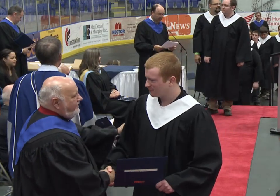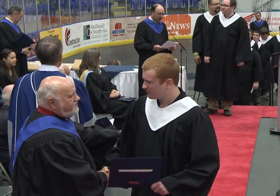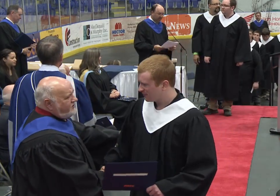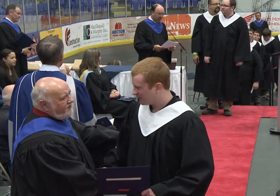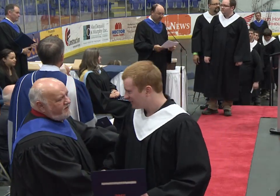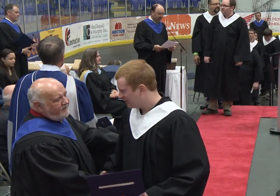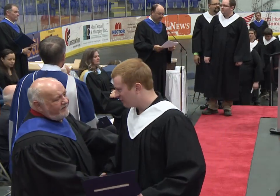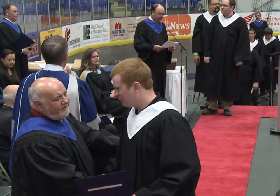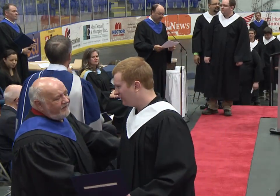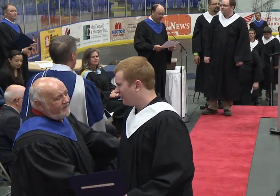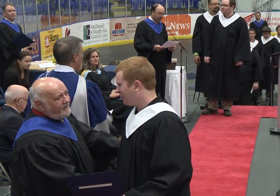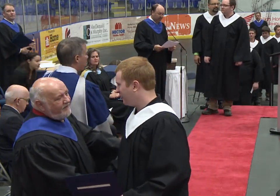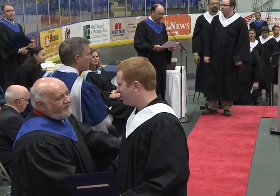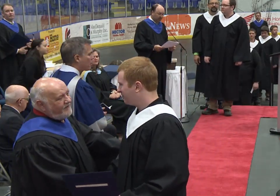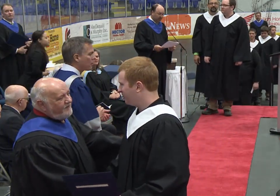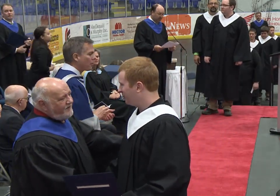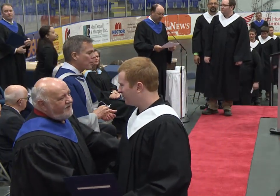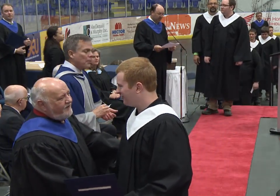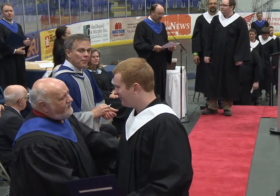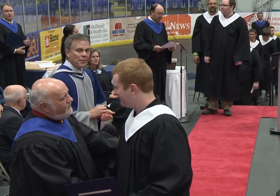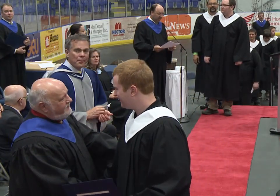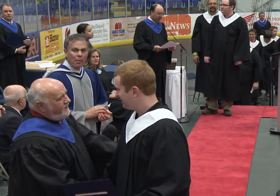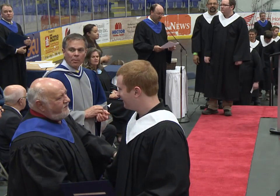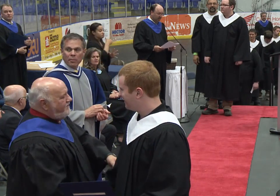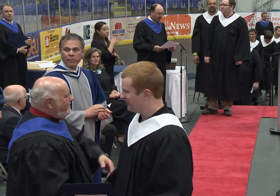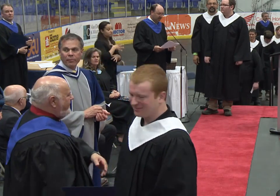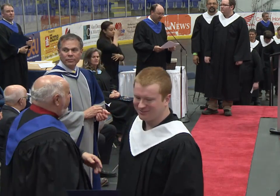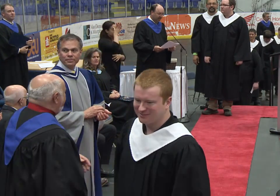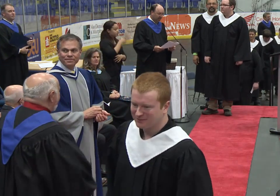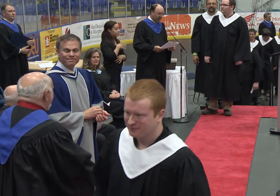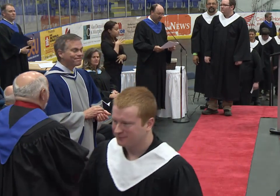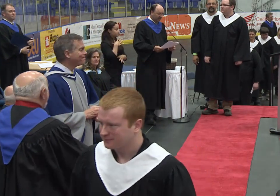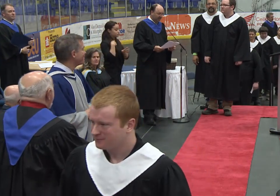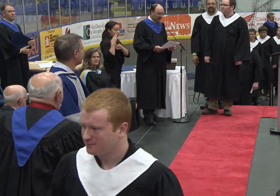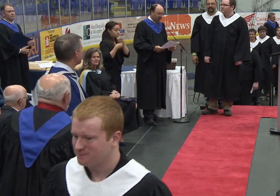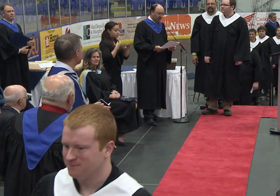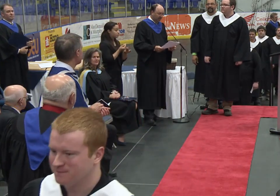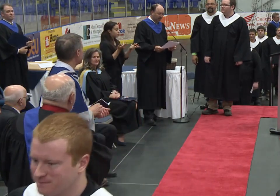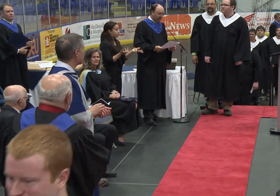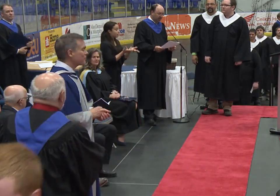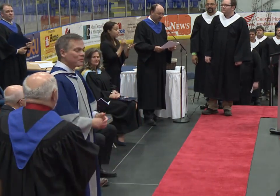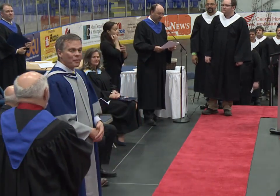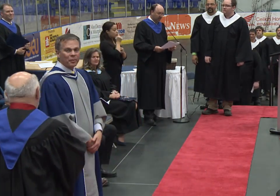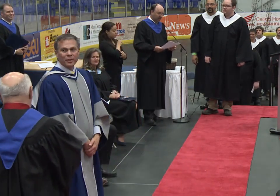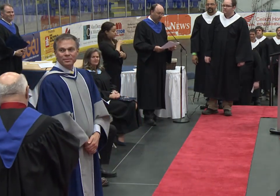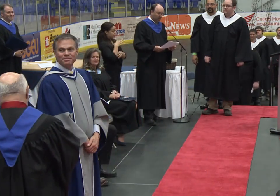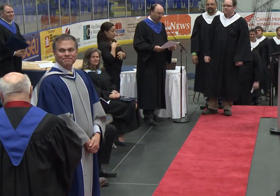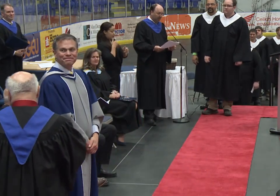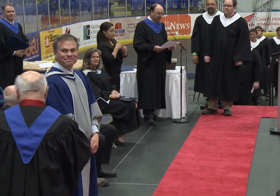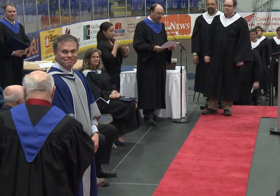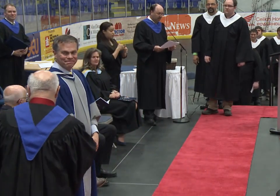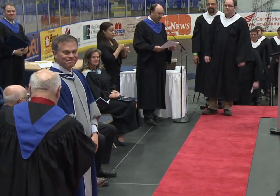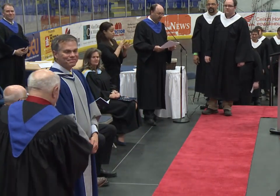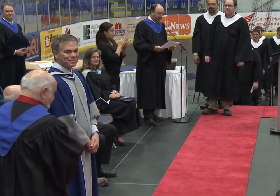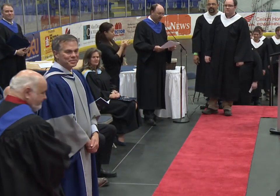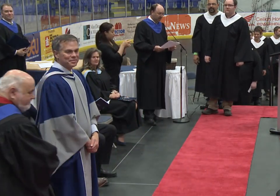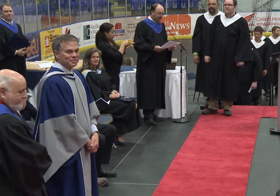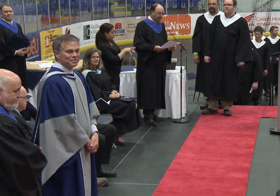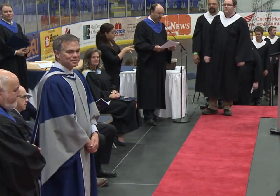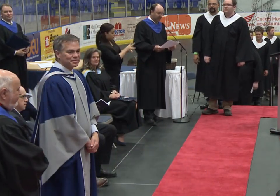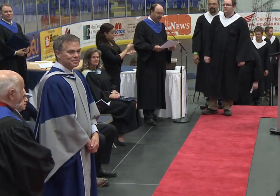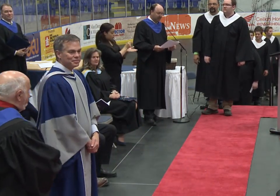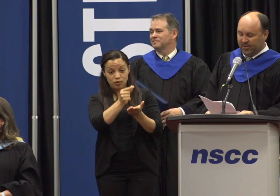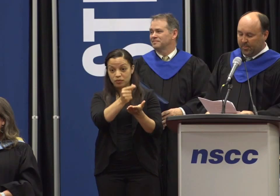Ladies and gentlemen, it is a tradition in the Nova Scotia Community College that when a staff member has a family member graduating, we offer them the opportunity